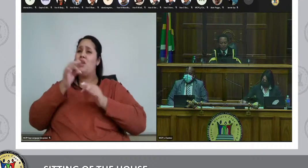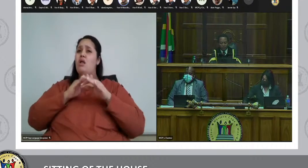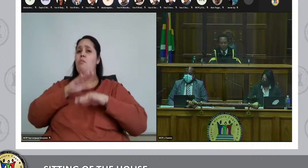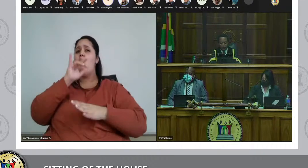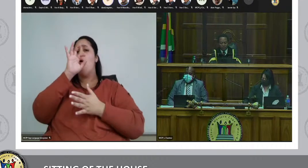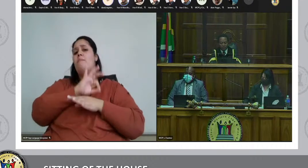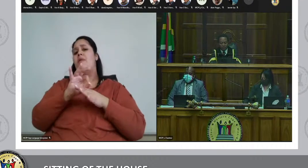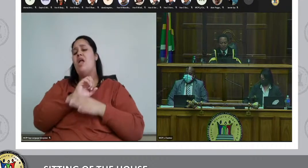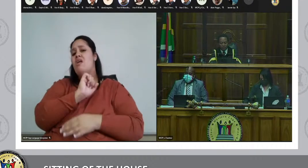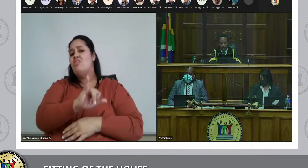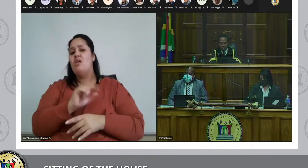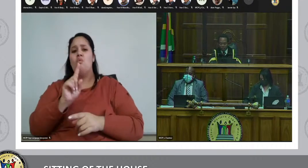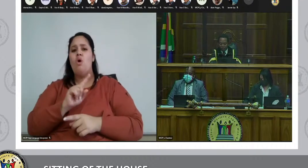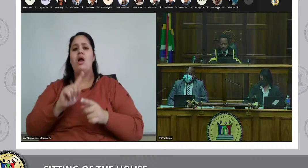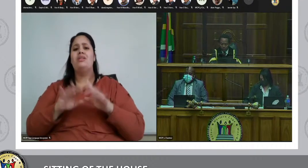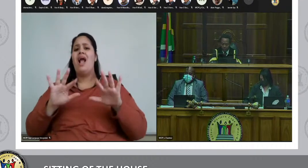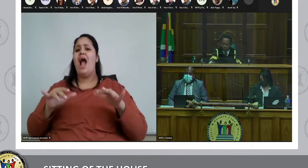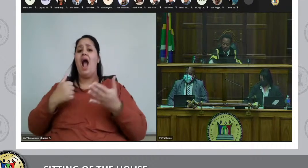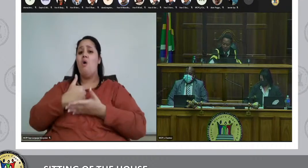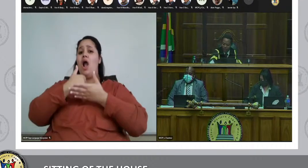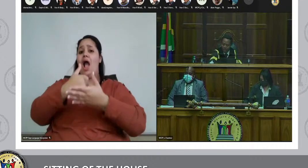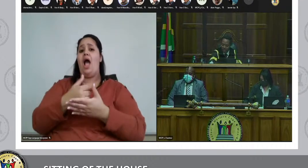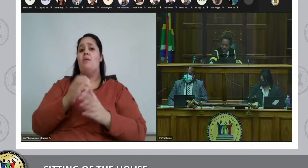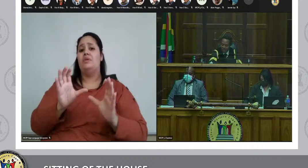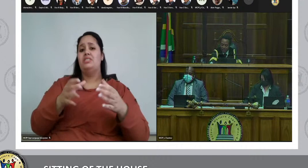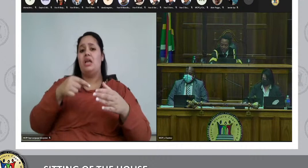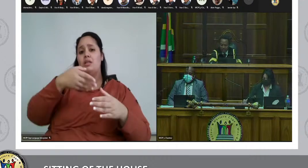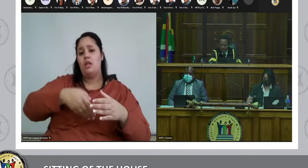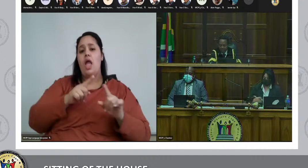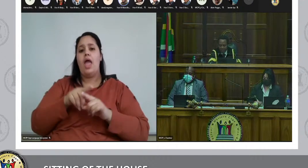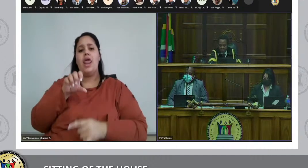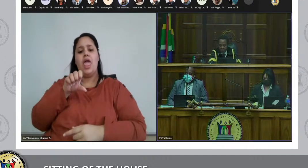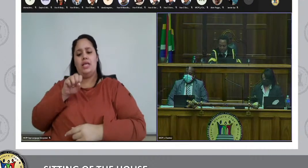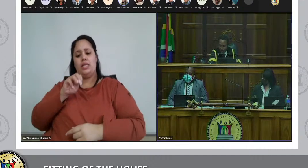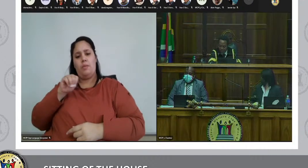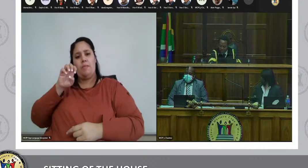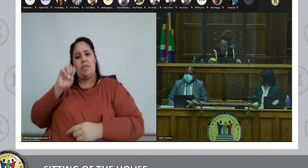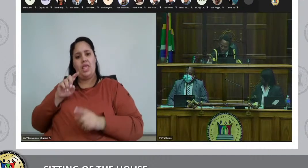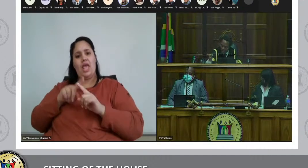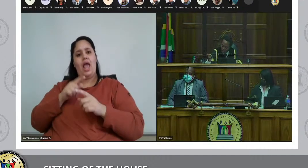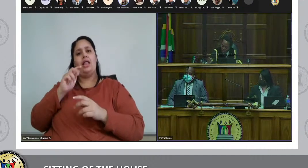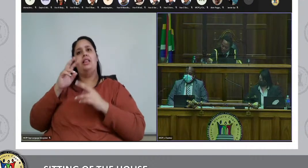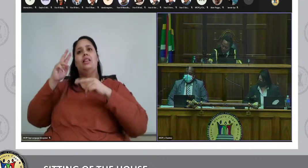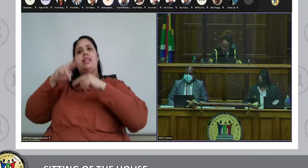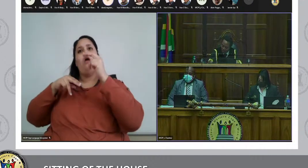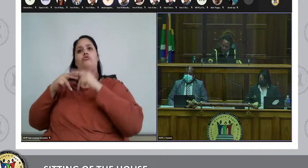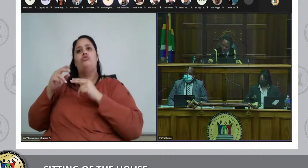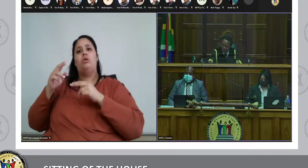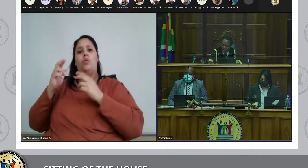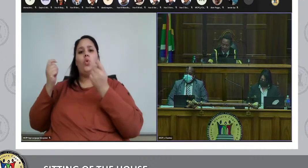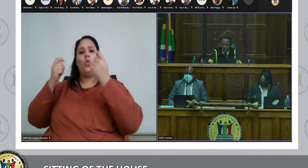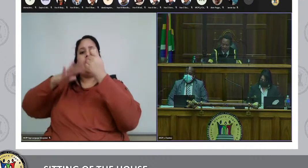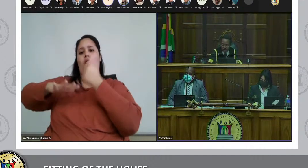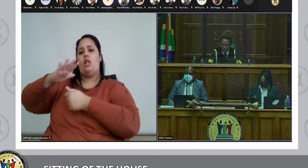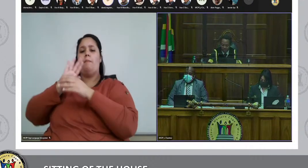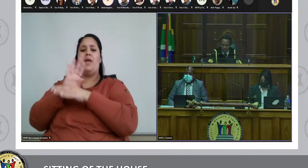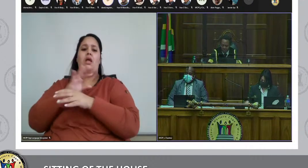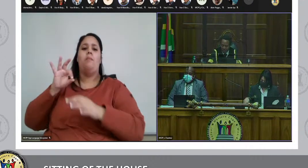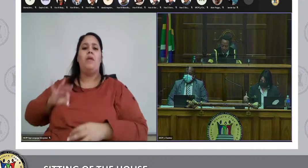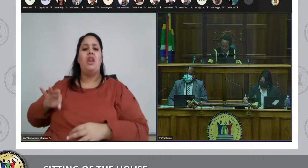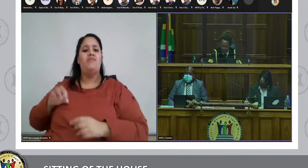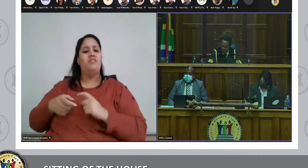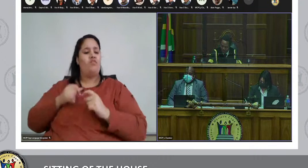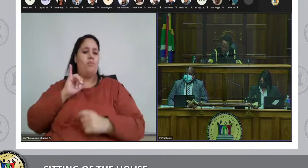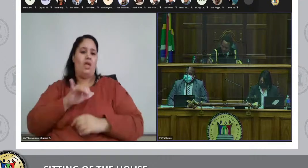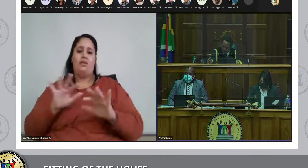must expand on how it will assist the sector and how SMMEs and township enterprises will benefit from it. Your